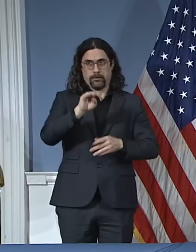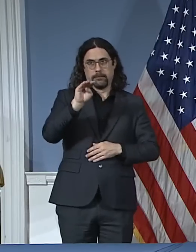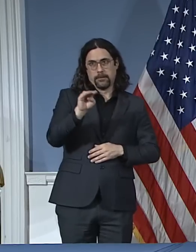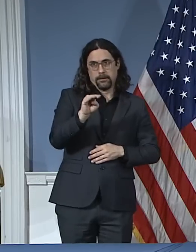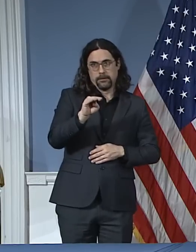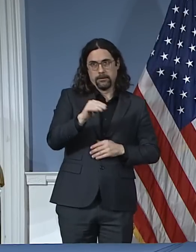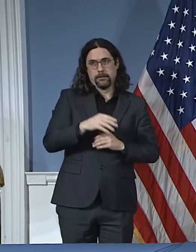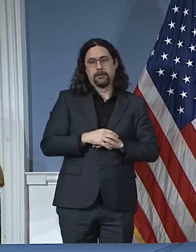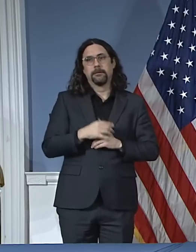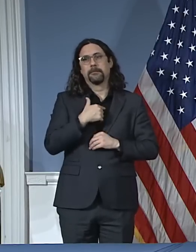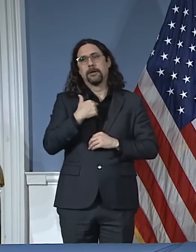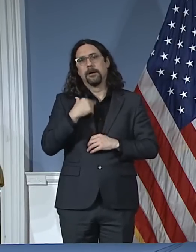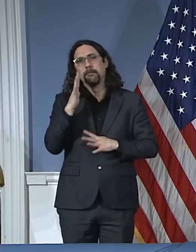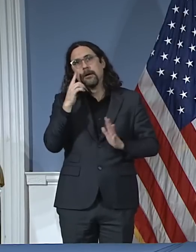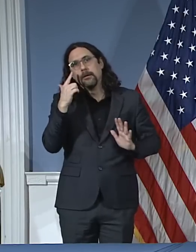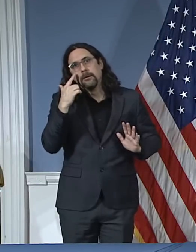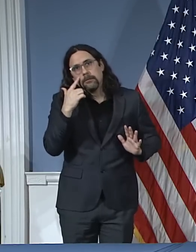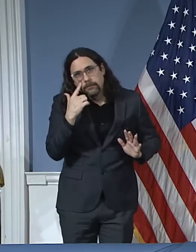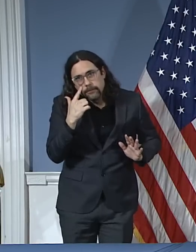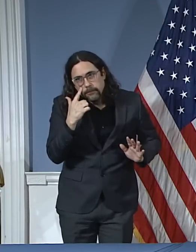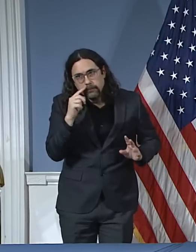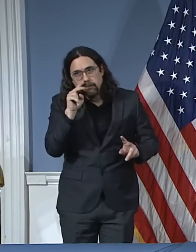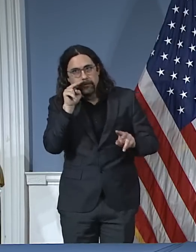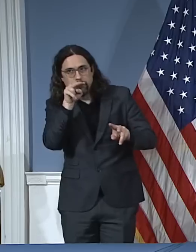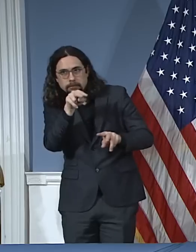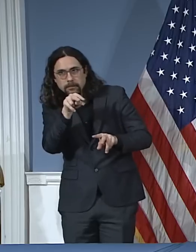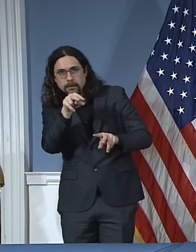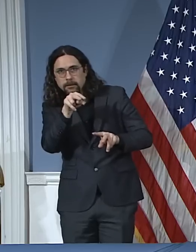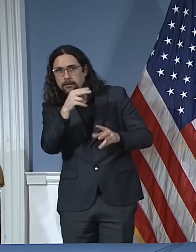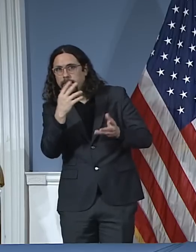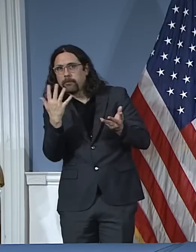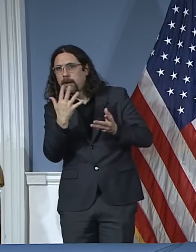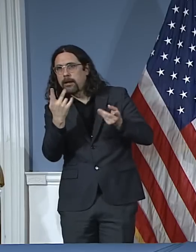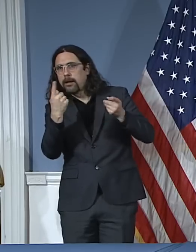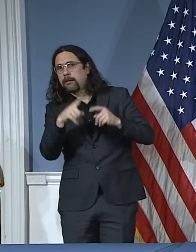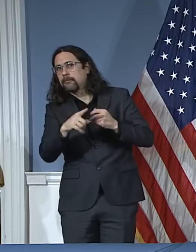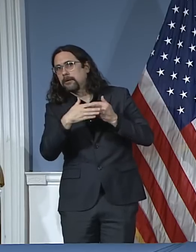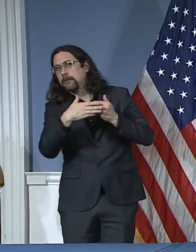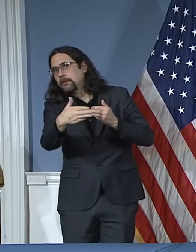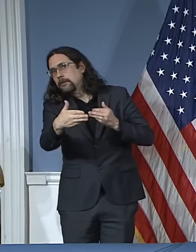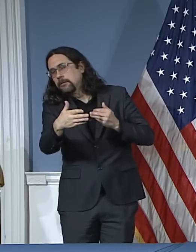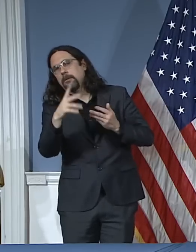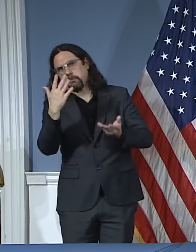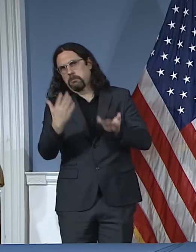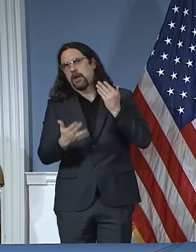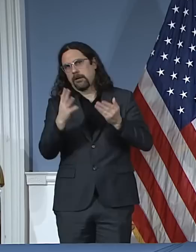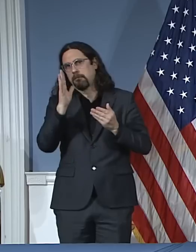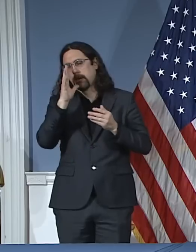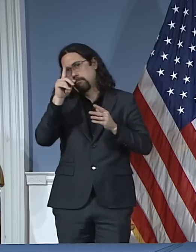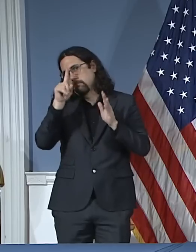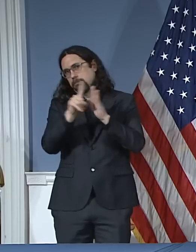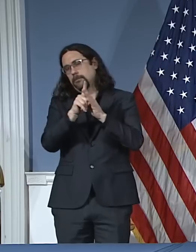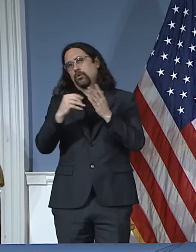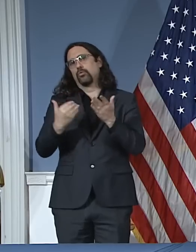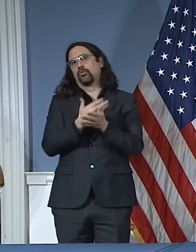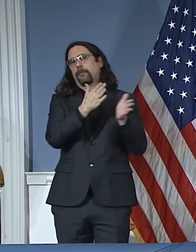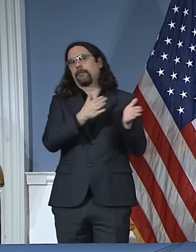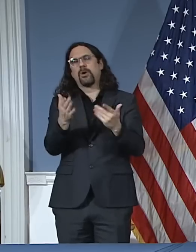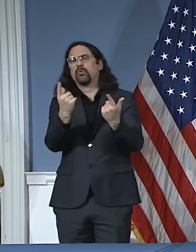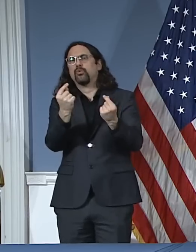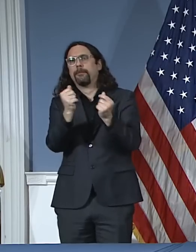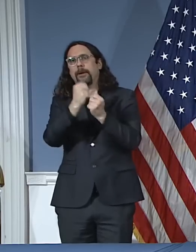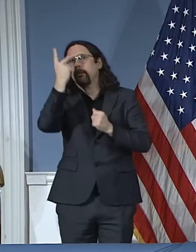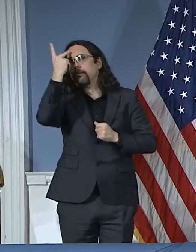make some very different plans. And again, one of the things I want to emphasize, every single day,